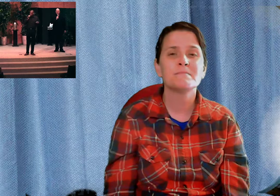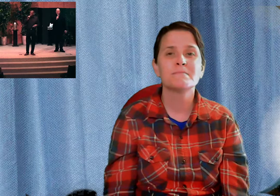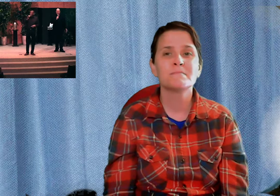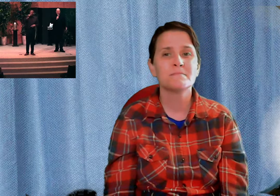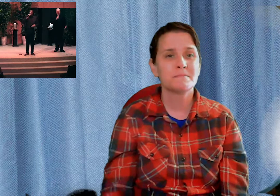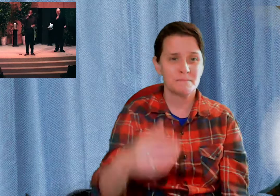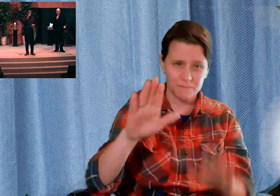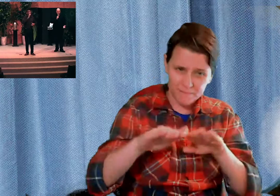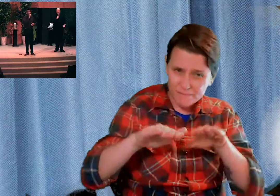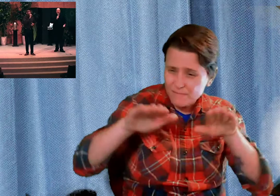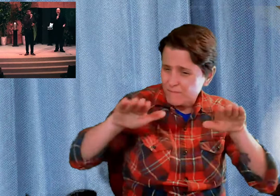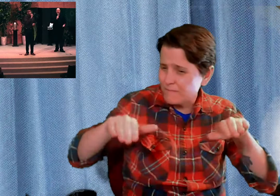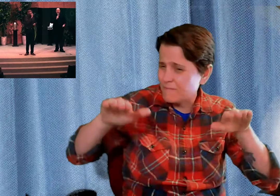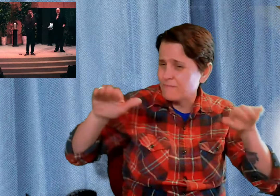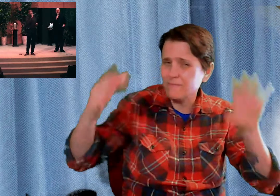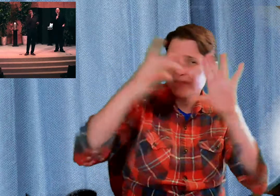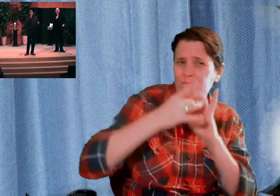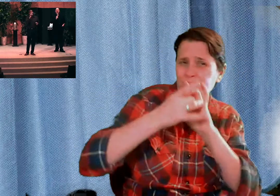a child of